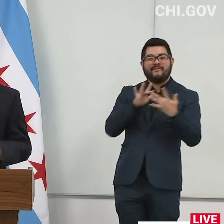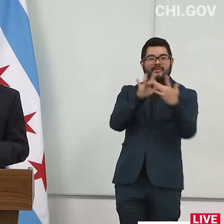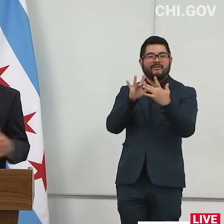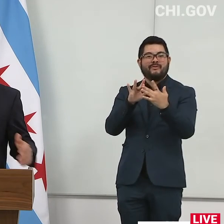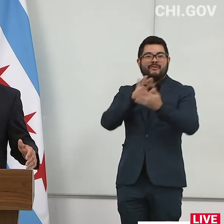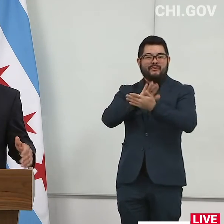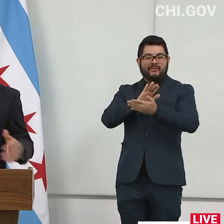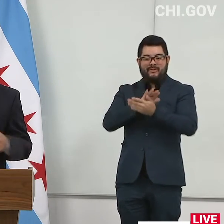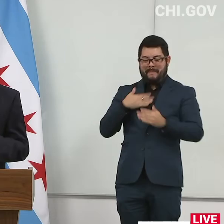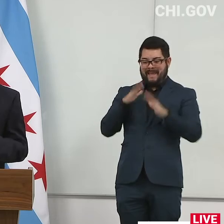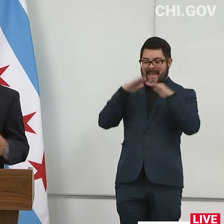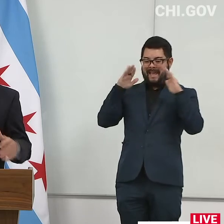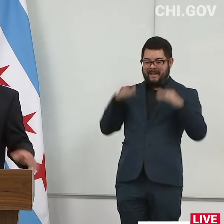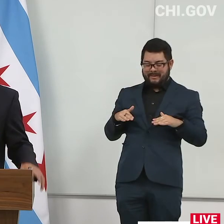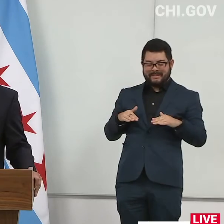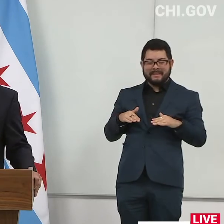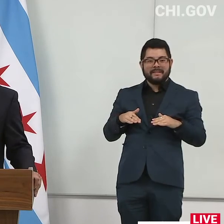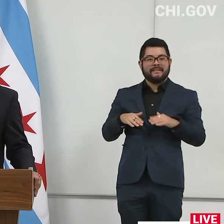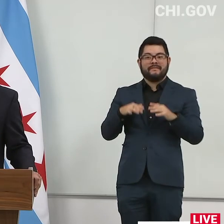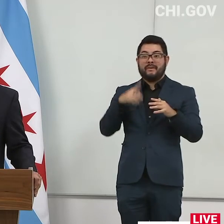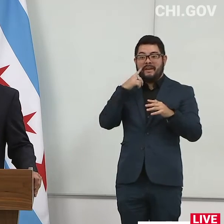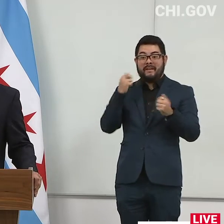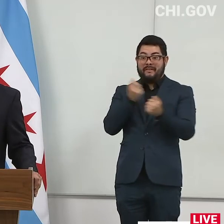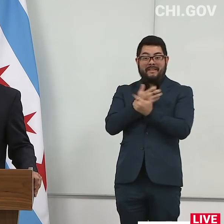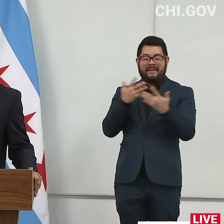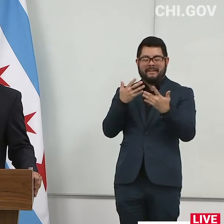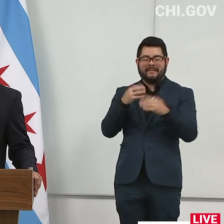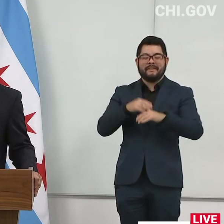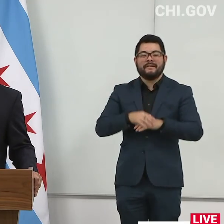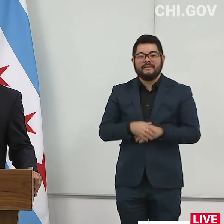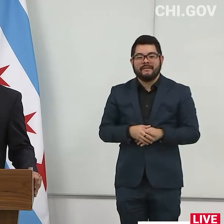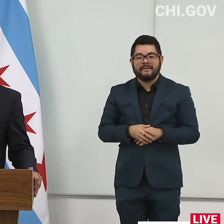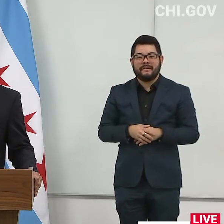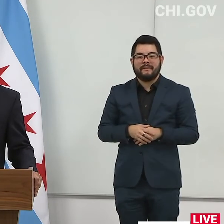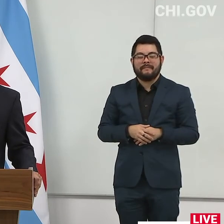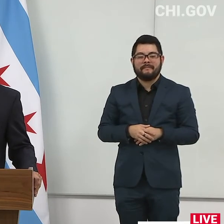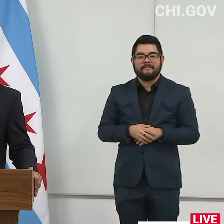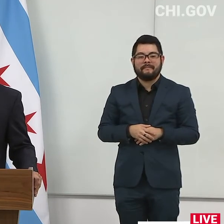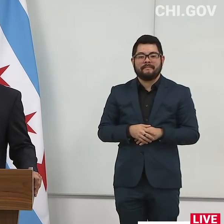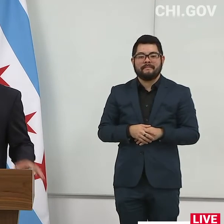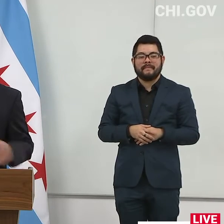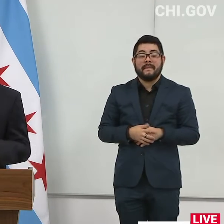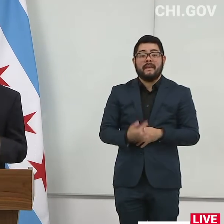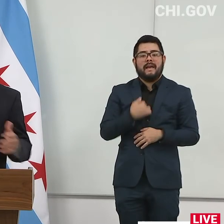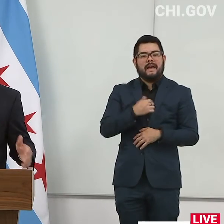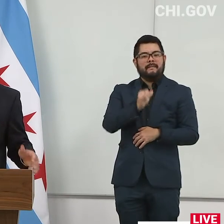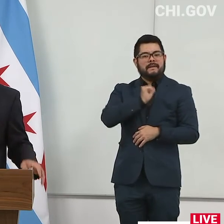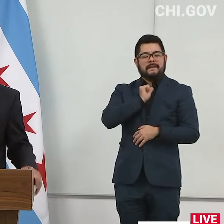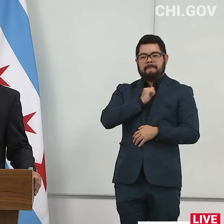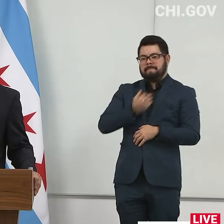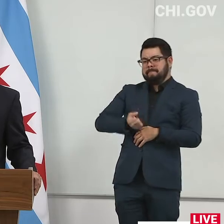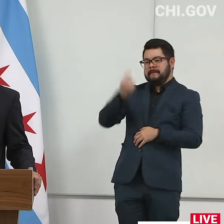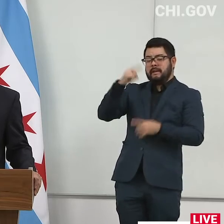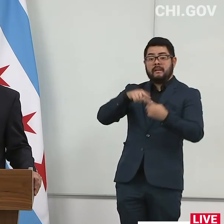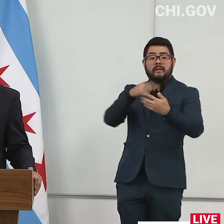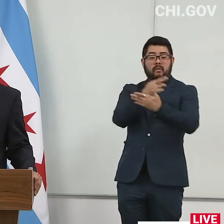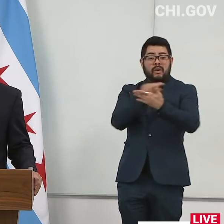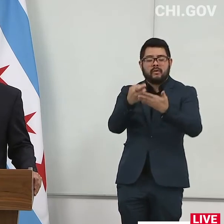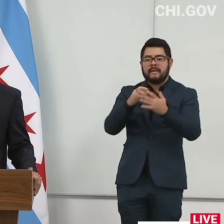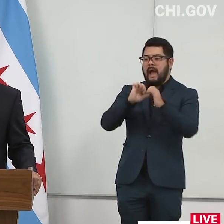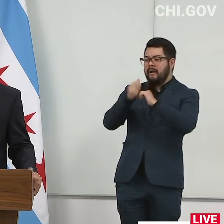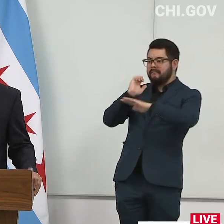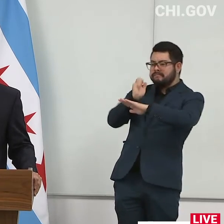school right alongside of what we've been doing. And so I know of all the resources and all the things that we have to do. As a matter of